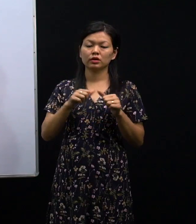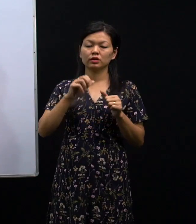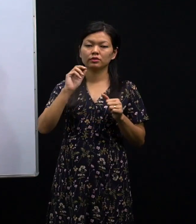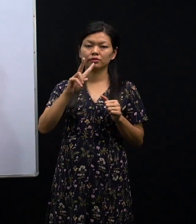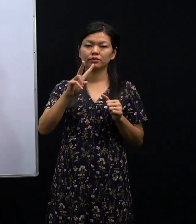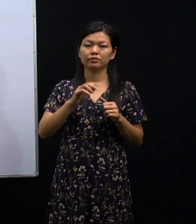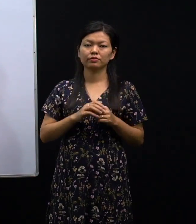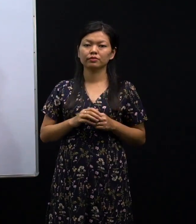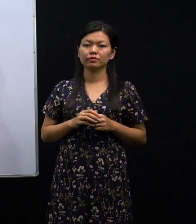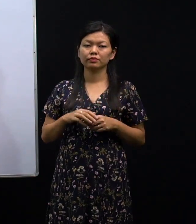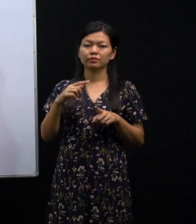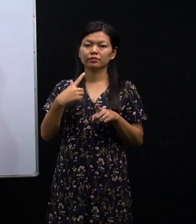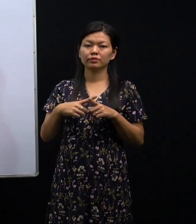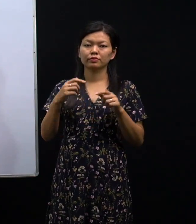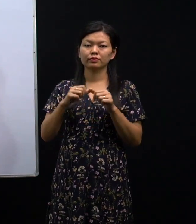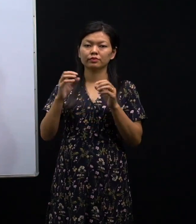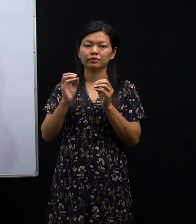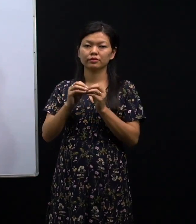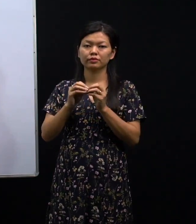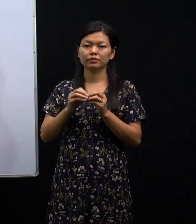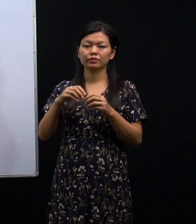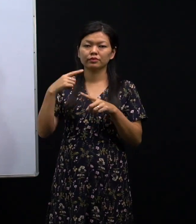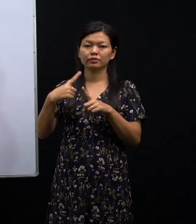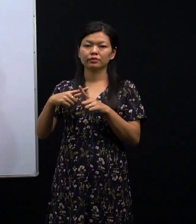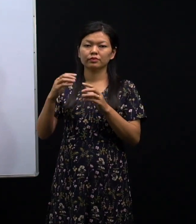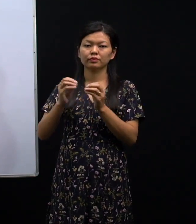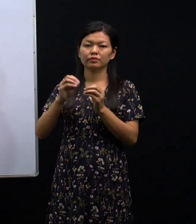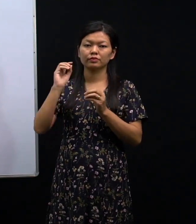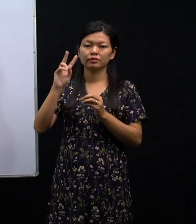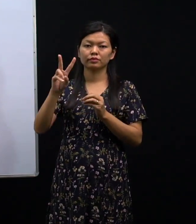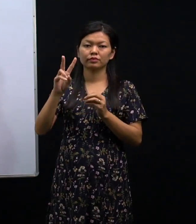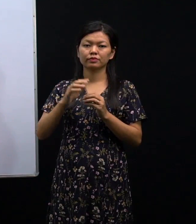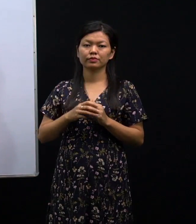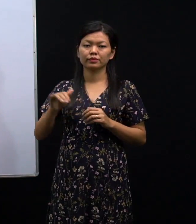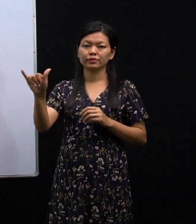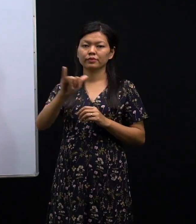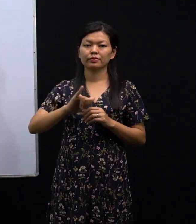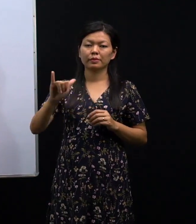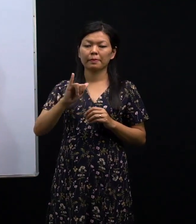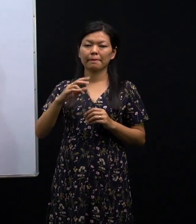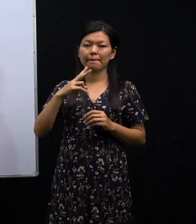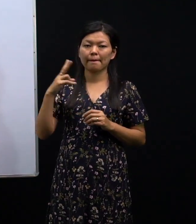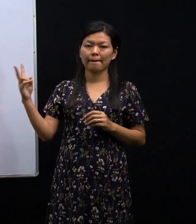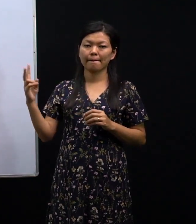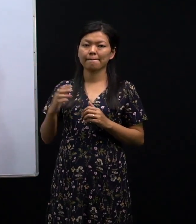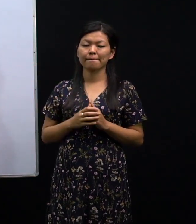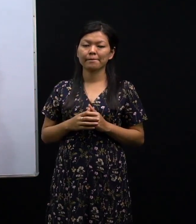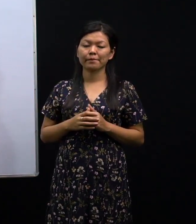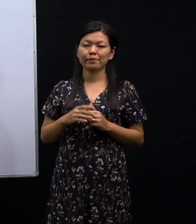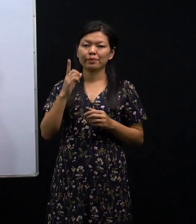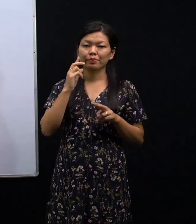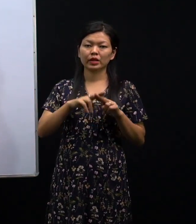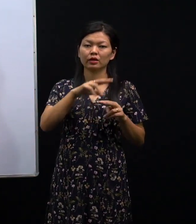square plus ab plus b square. Same thing. Look at here. If you bring this one that